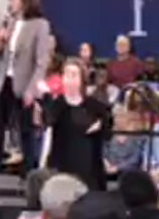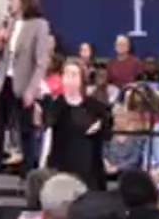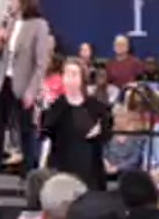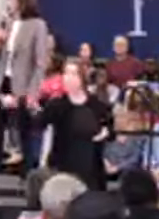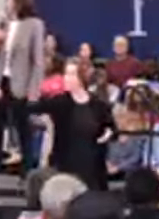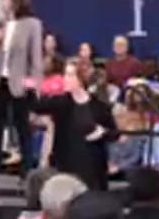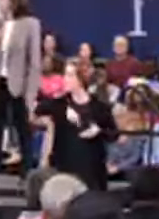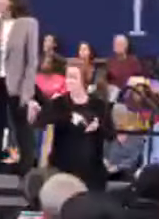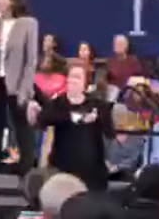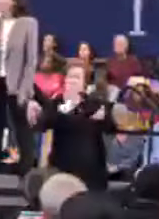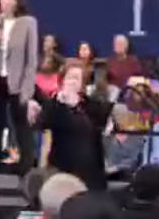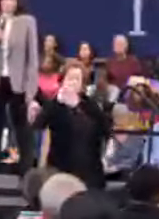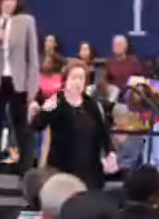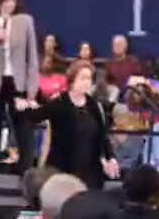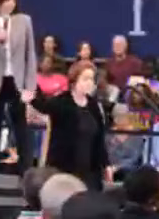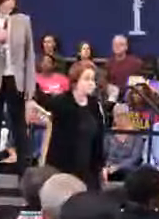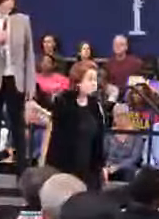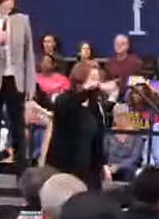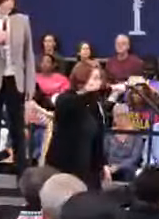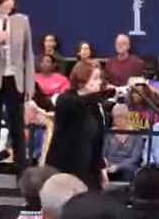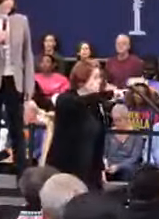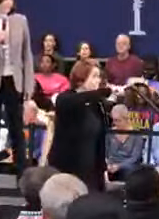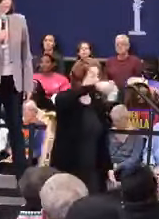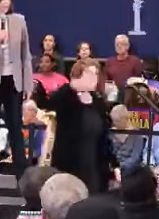no taxes last year?